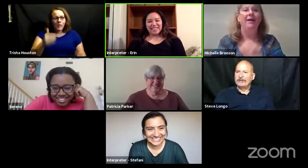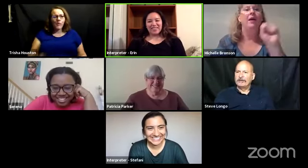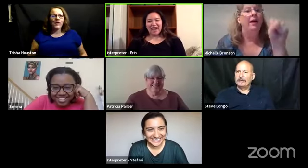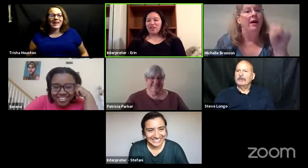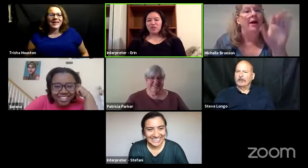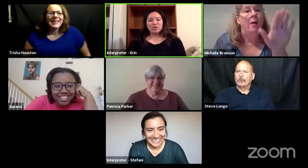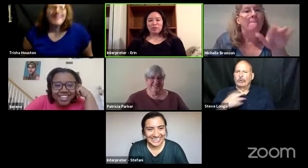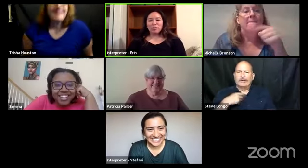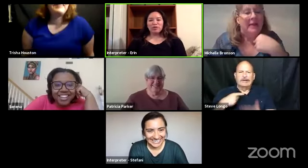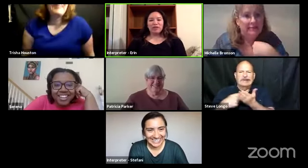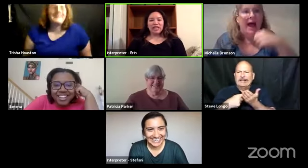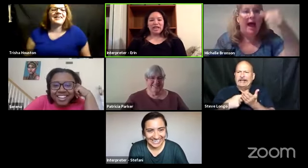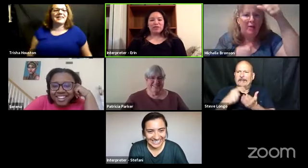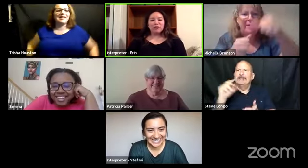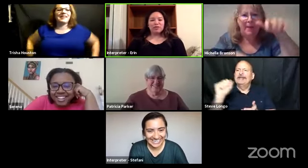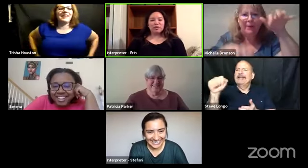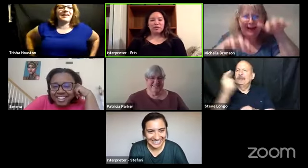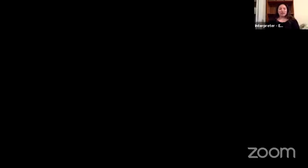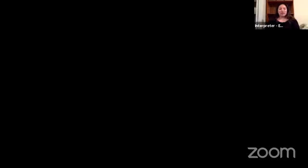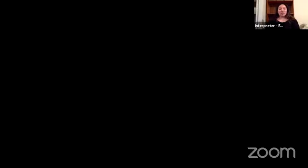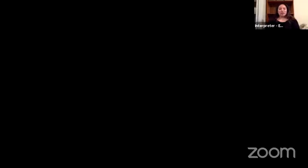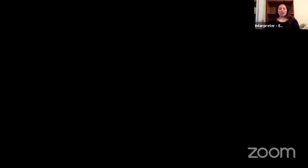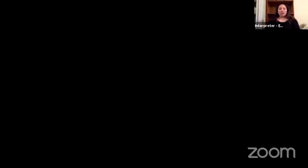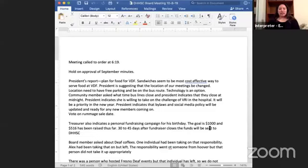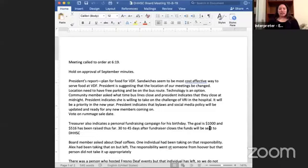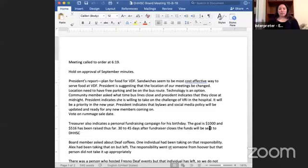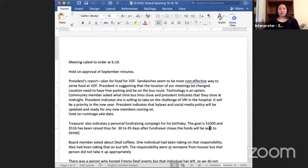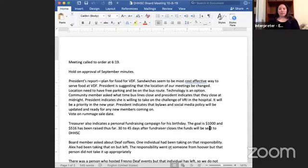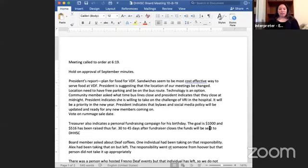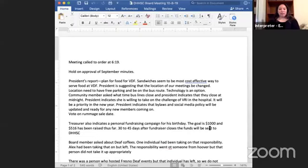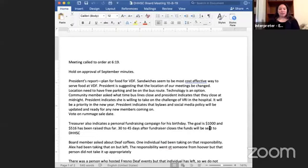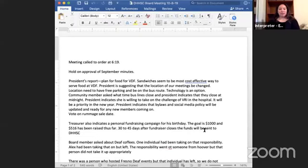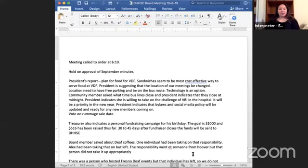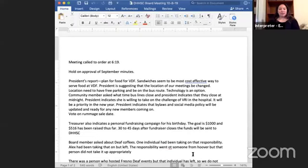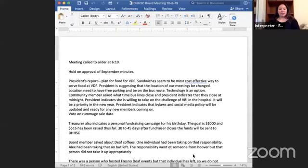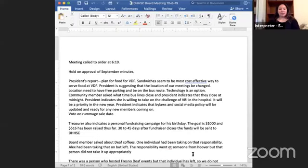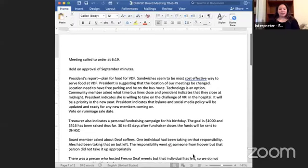Okay, I knew it was right before VDF. Michelle saying, I remember typing them.